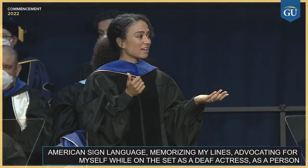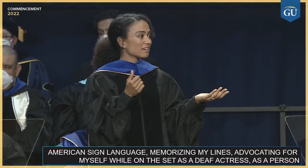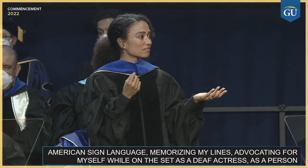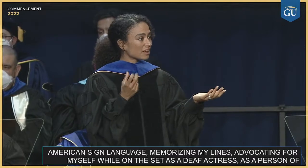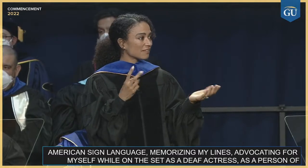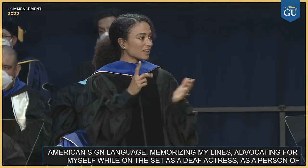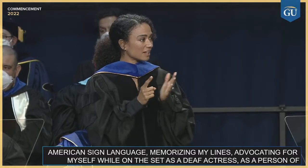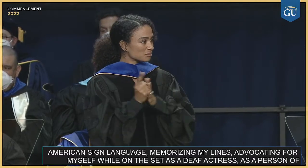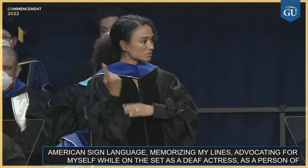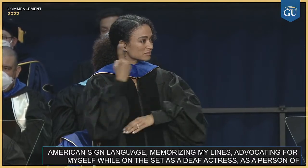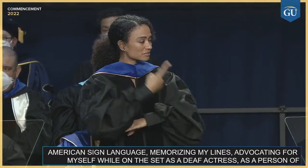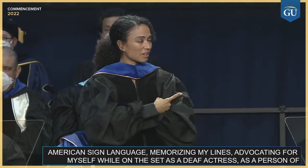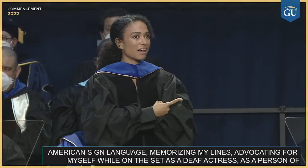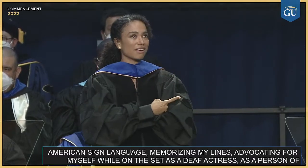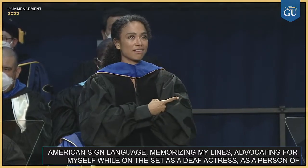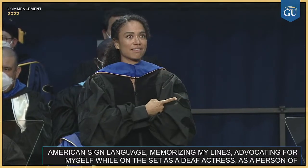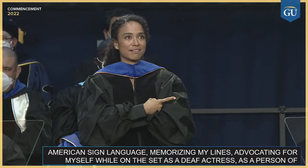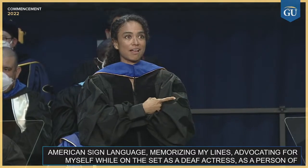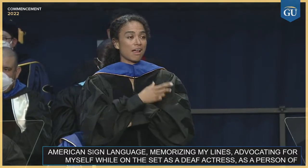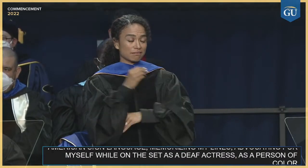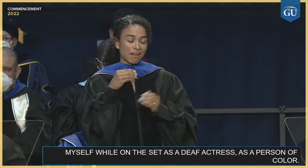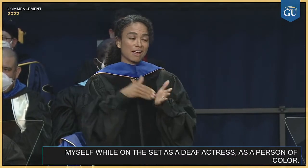Often, our shoots are 10 to 12 hours a day.